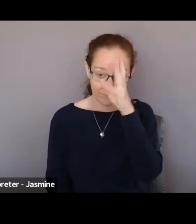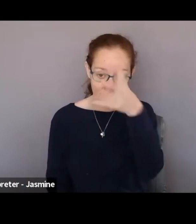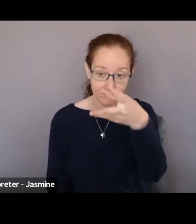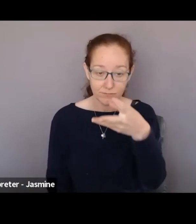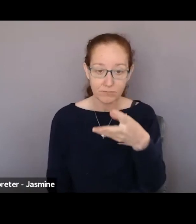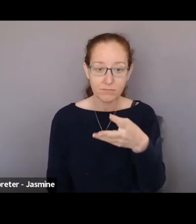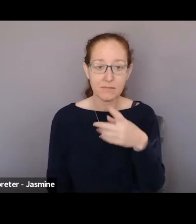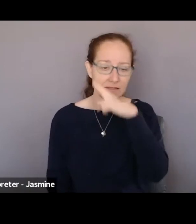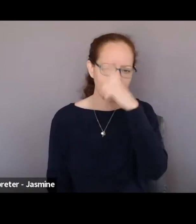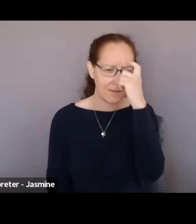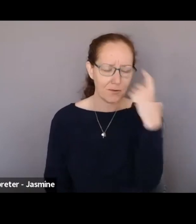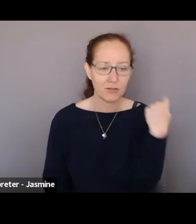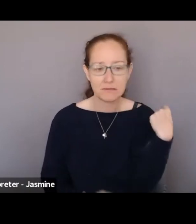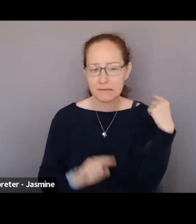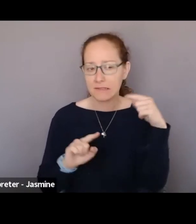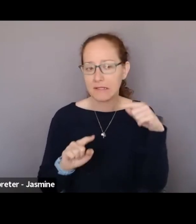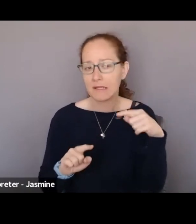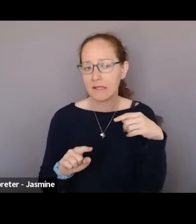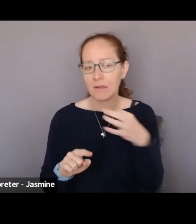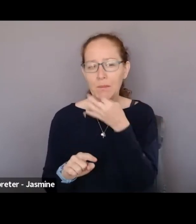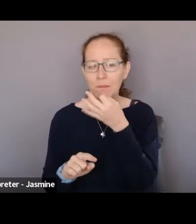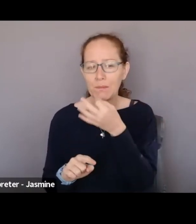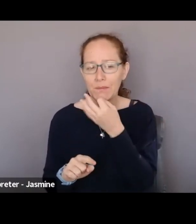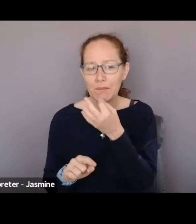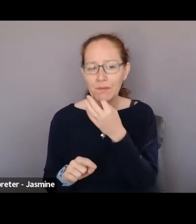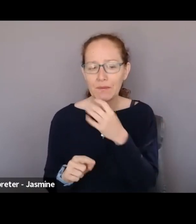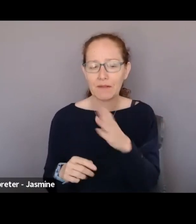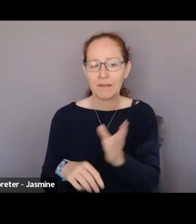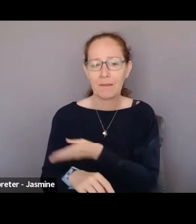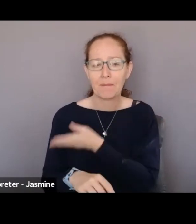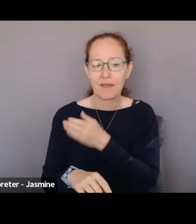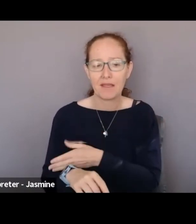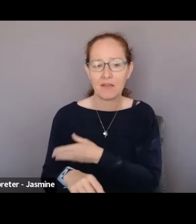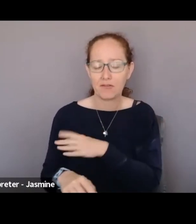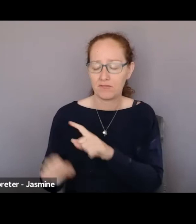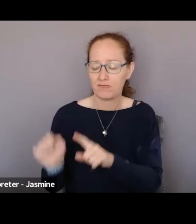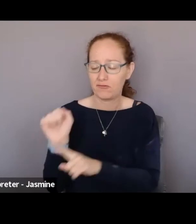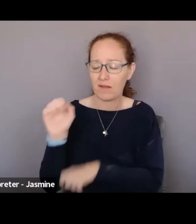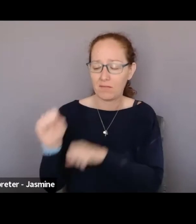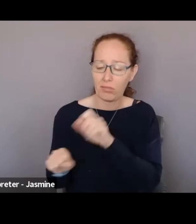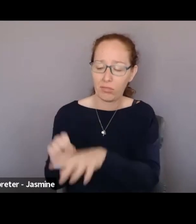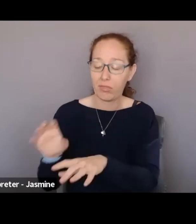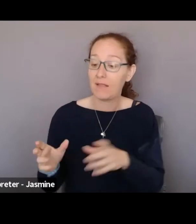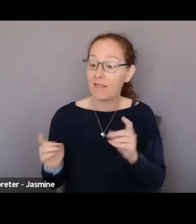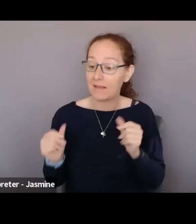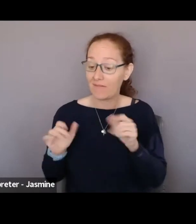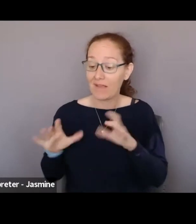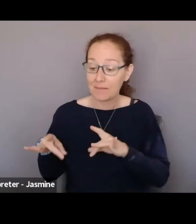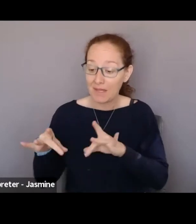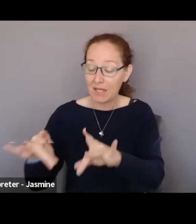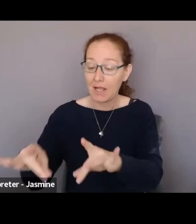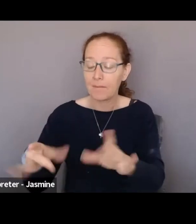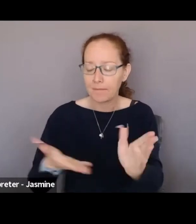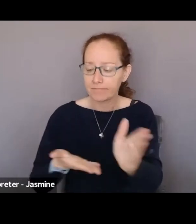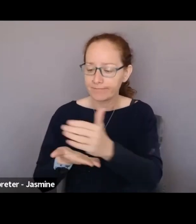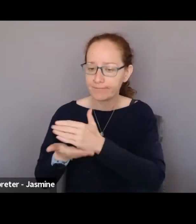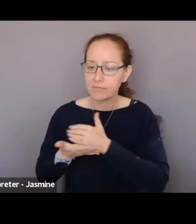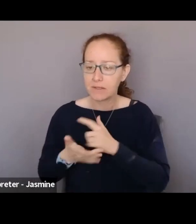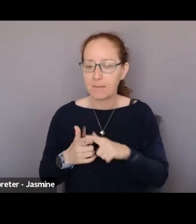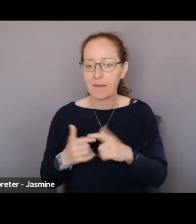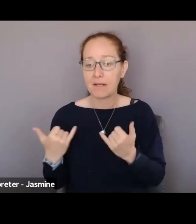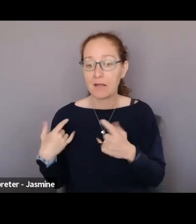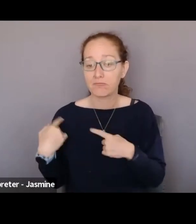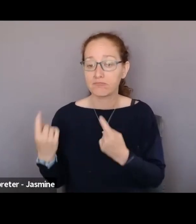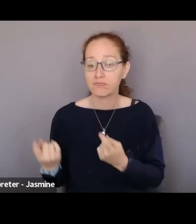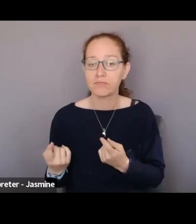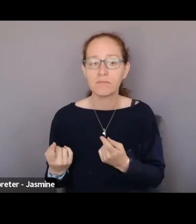summer is coming. The beaches are full of trash. Let's be fast and pick up the trash. But now that I've had a minute to consider,